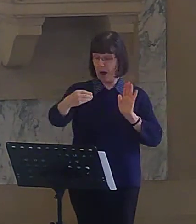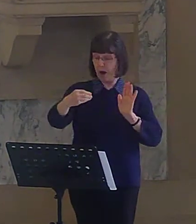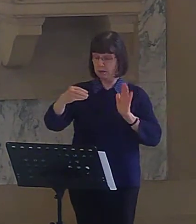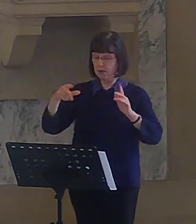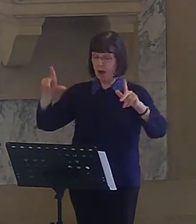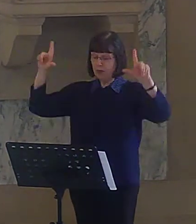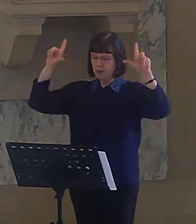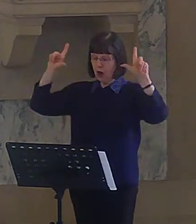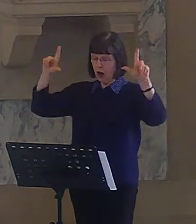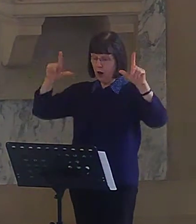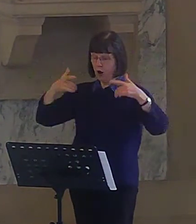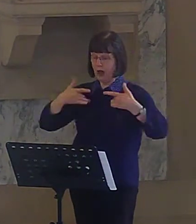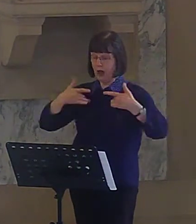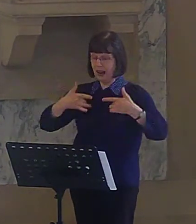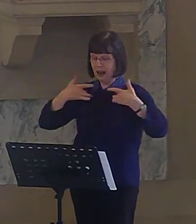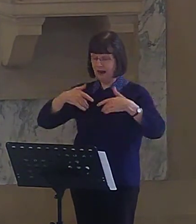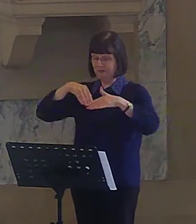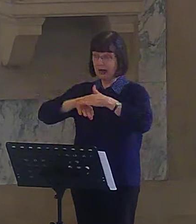Response: